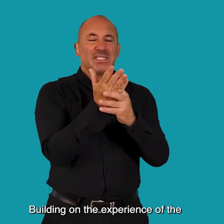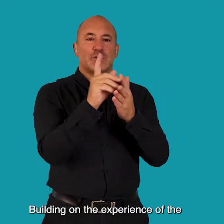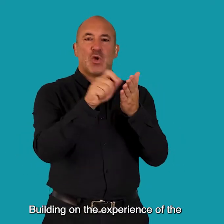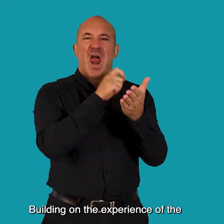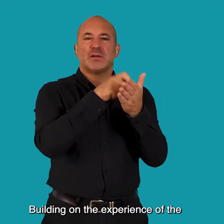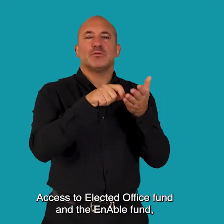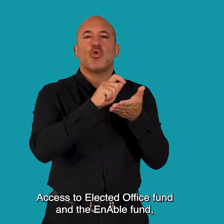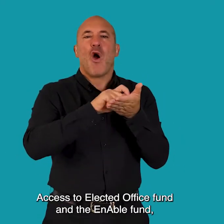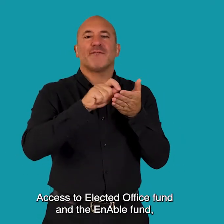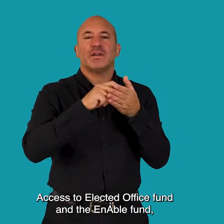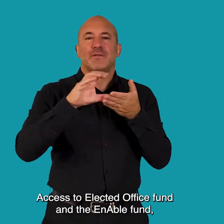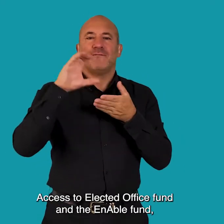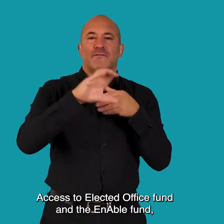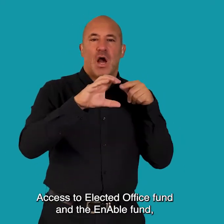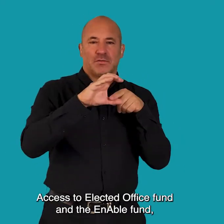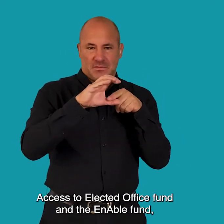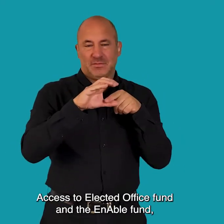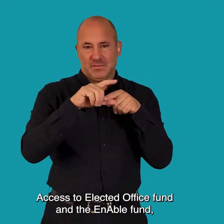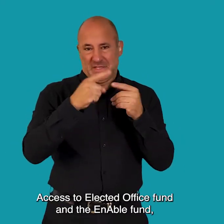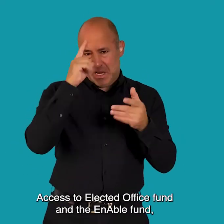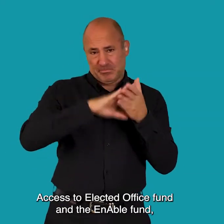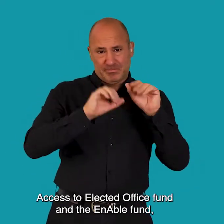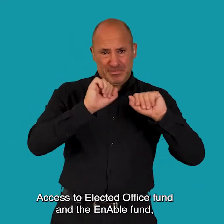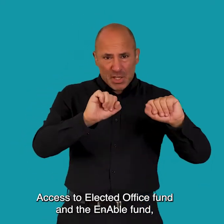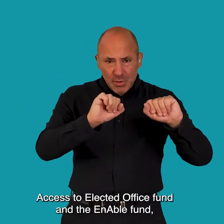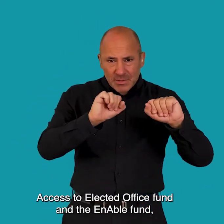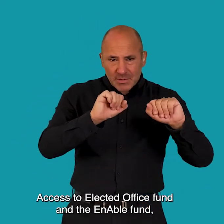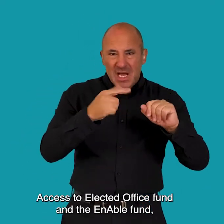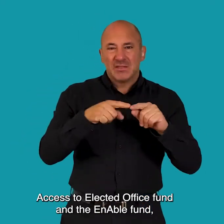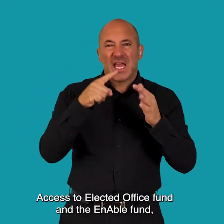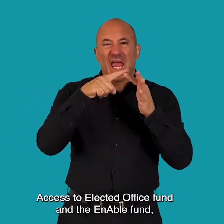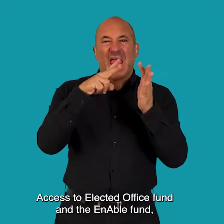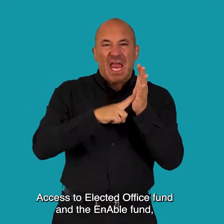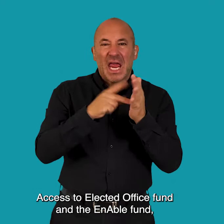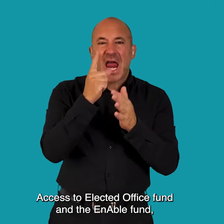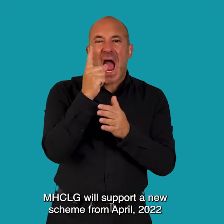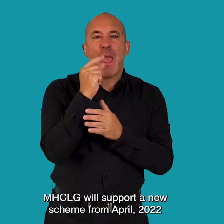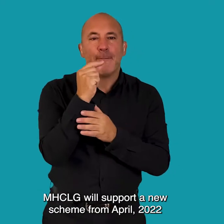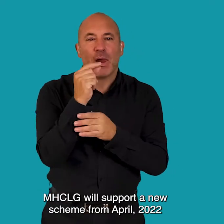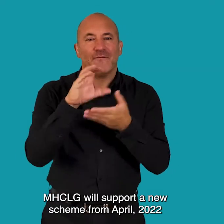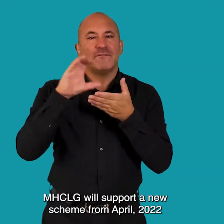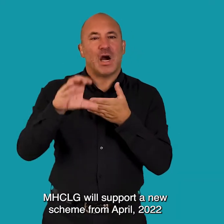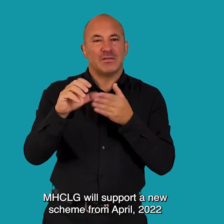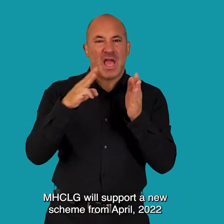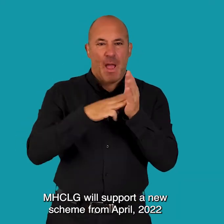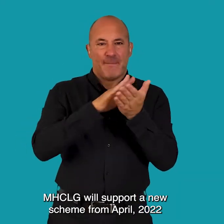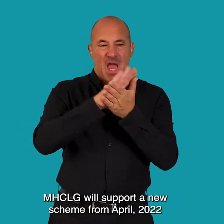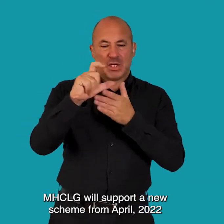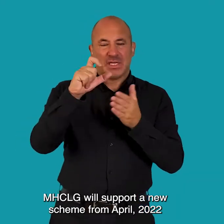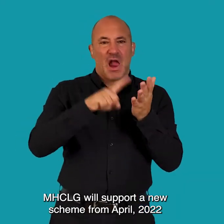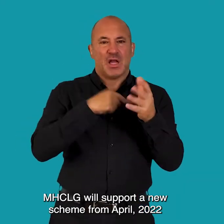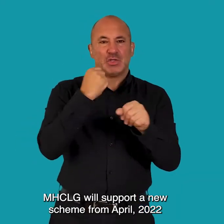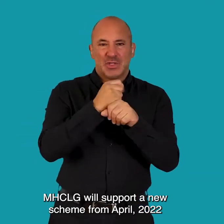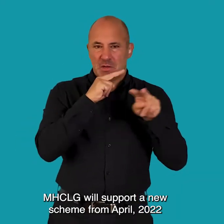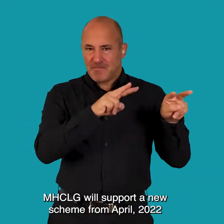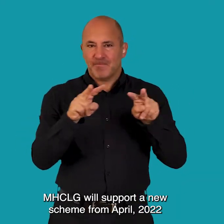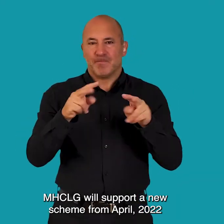of the Access to Elected Office Fund and the Enable Fund, MHCLG will support a new scheme